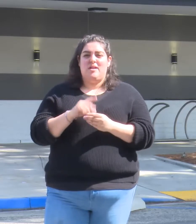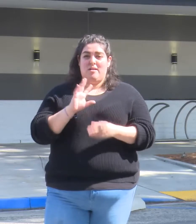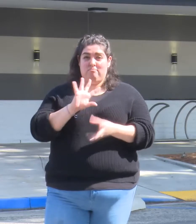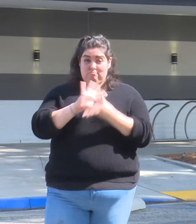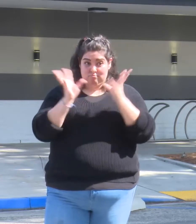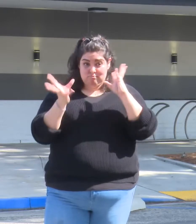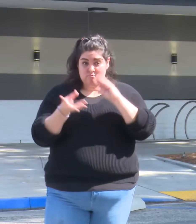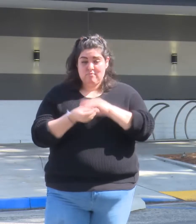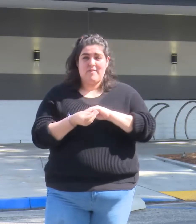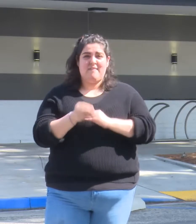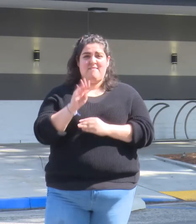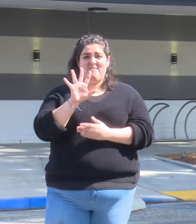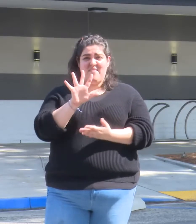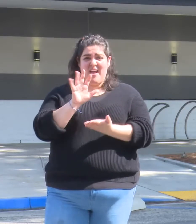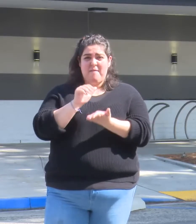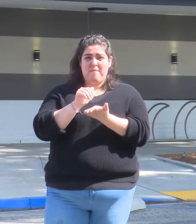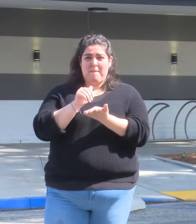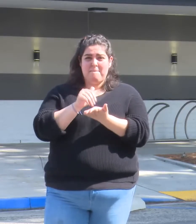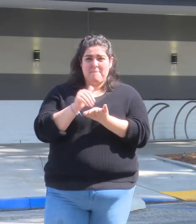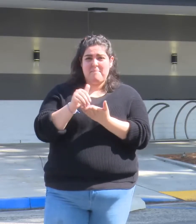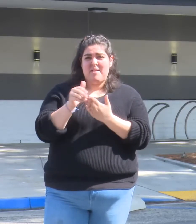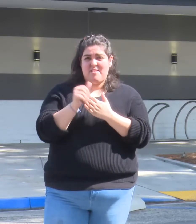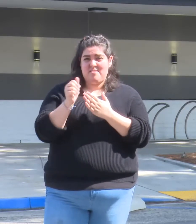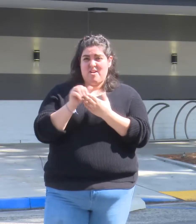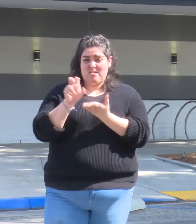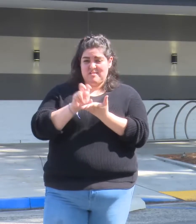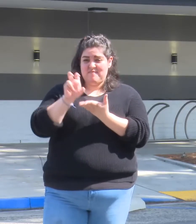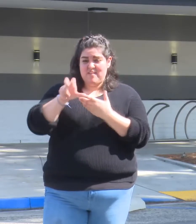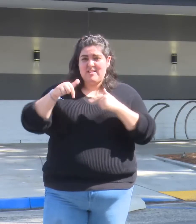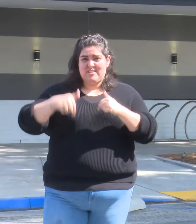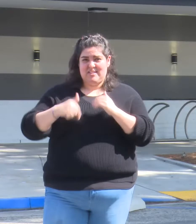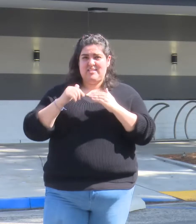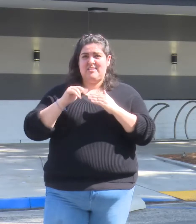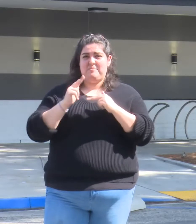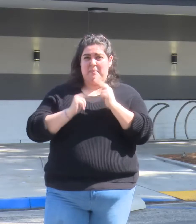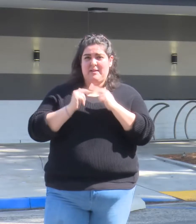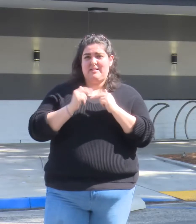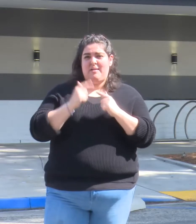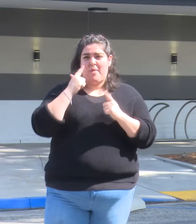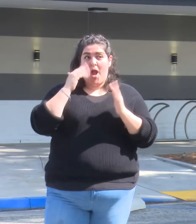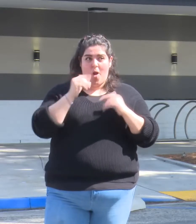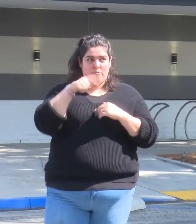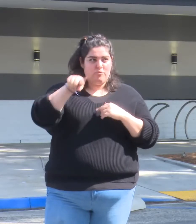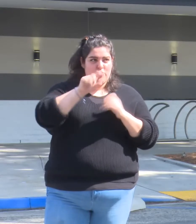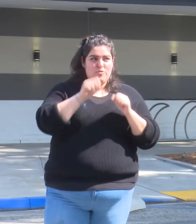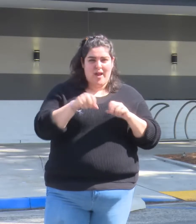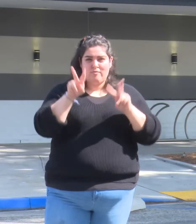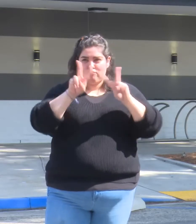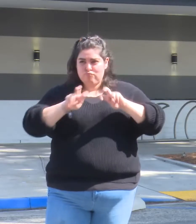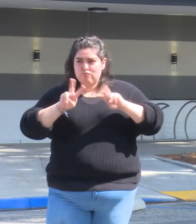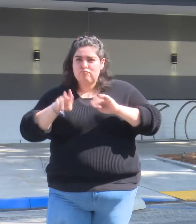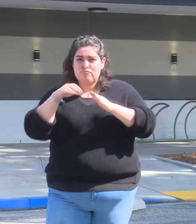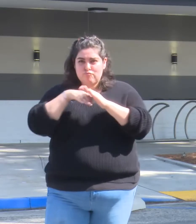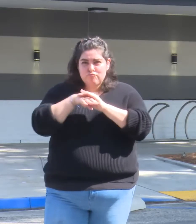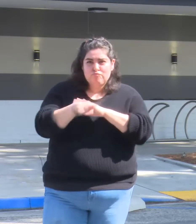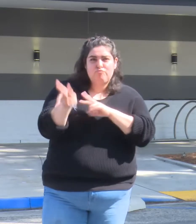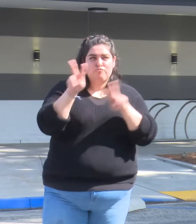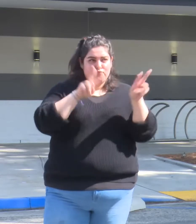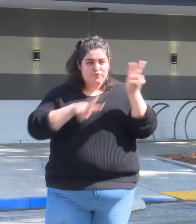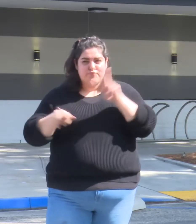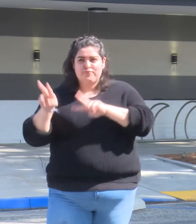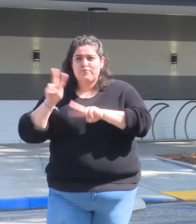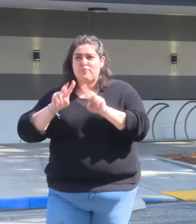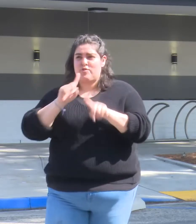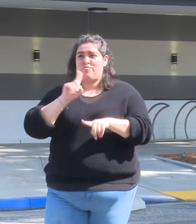this facility, and I hope every one of you gets to tour the site and see the inside. It is a beautiful